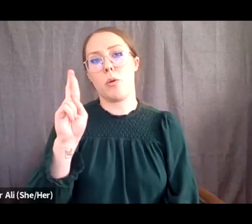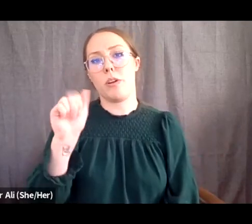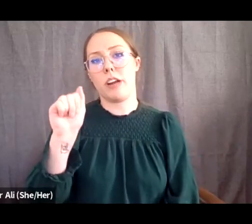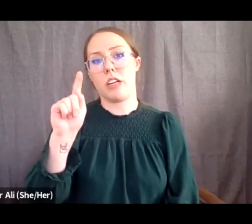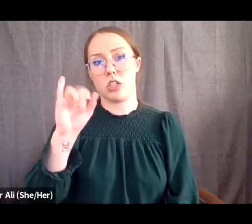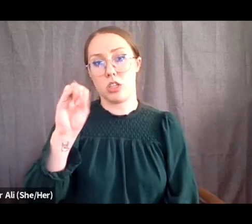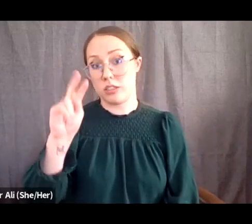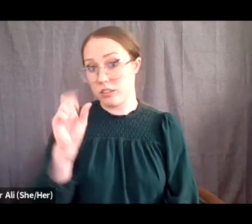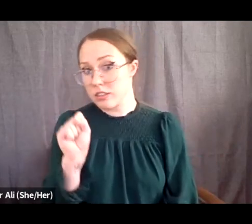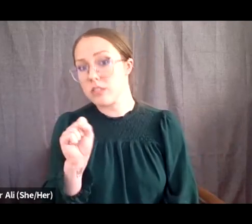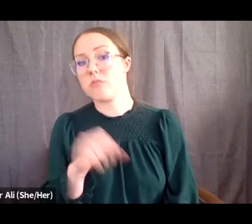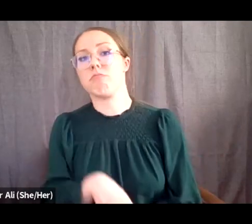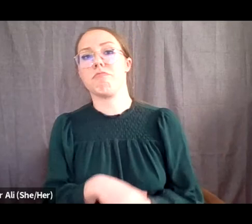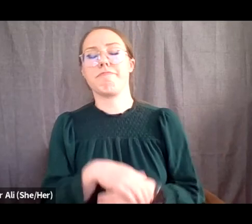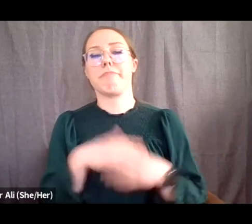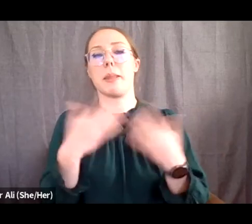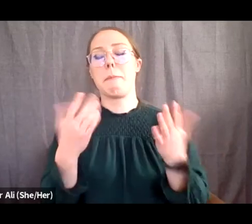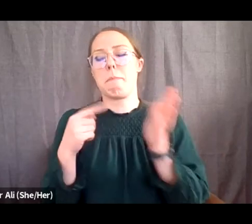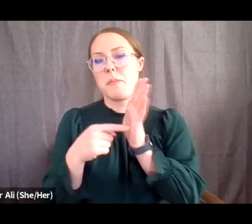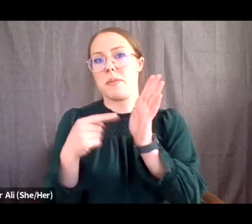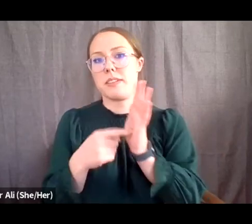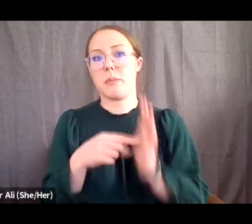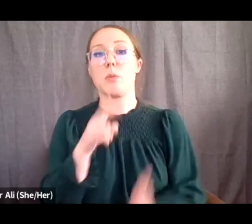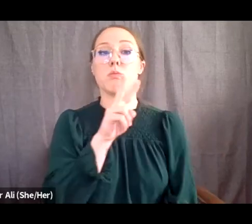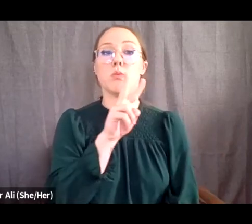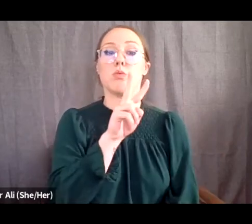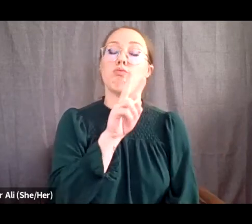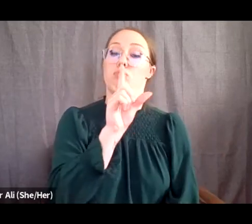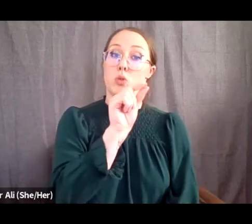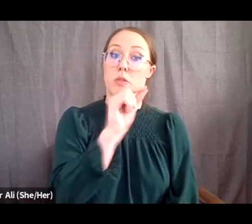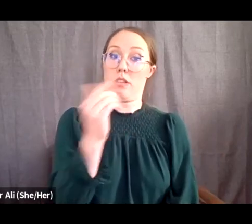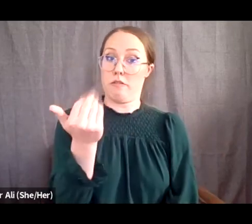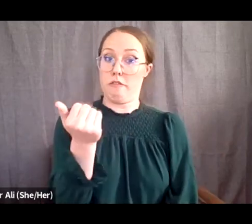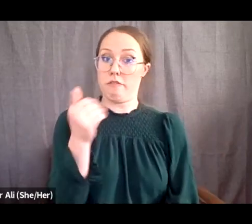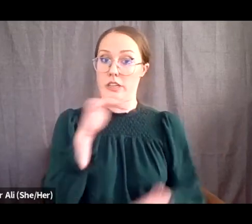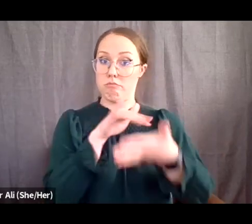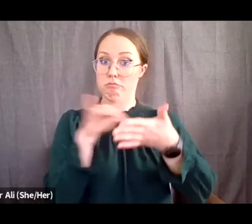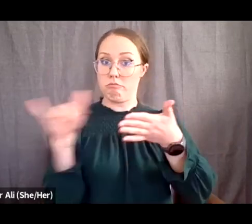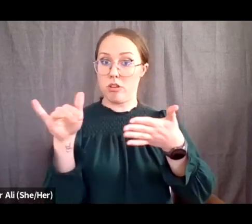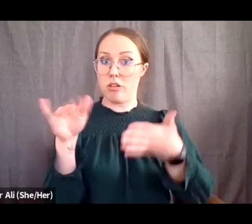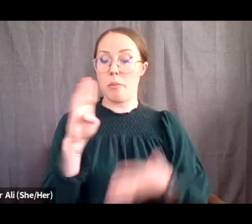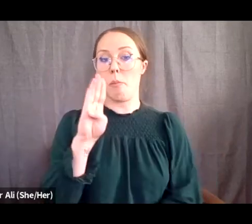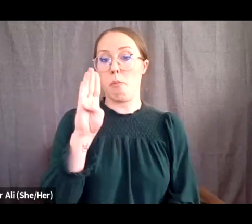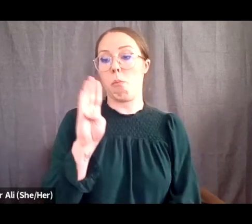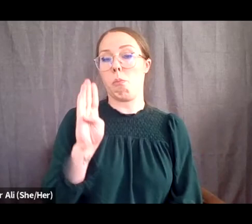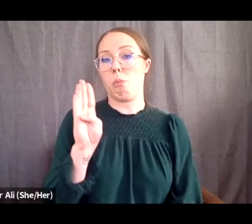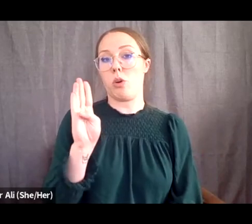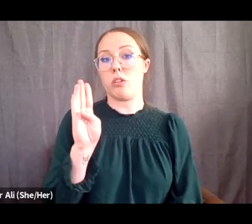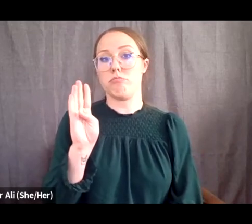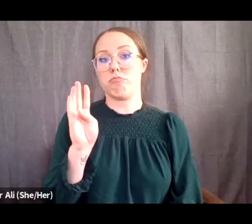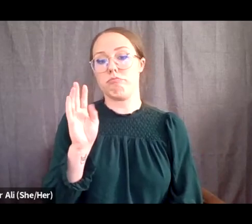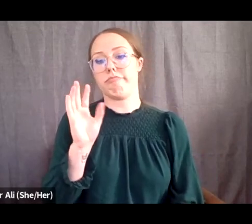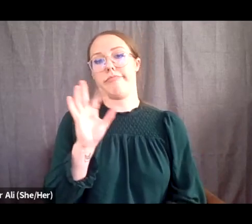something like this. In 2015, a study was done by the Brooklyn Community Foundation. New York